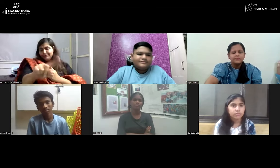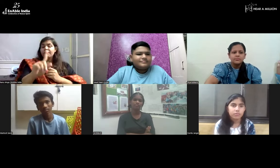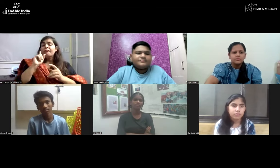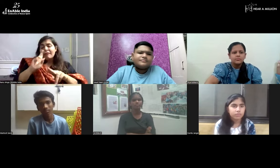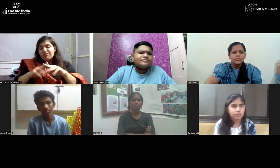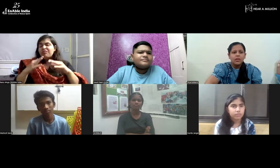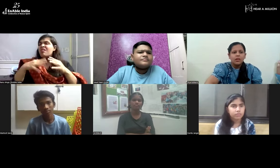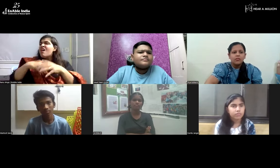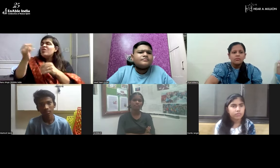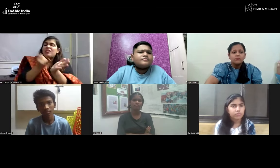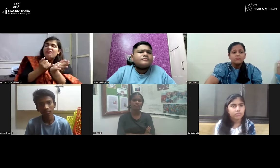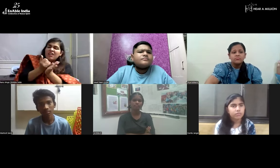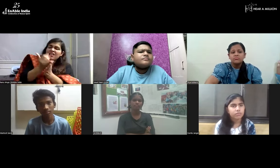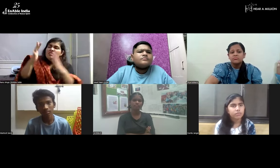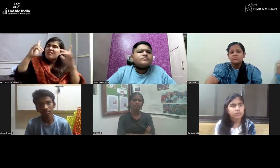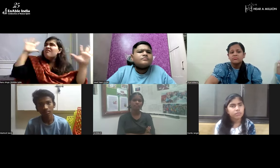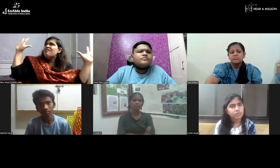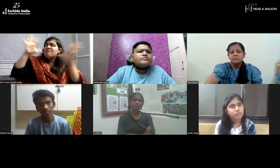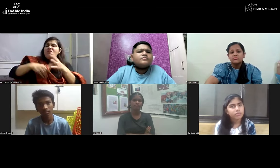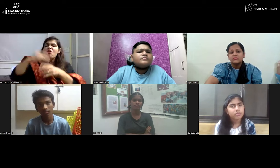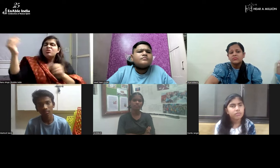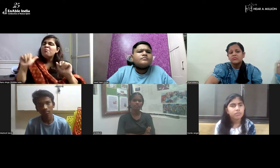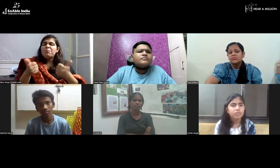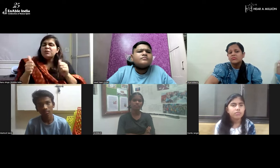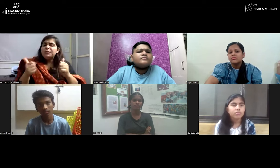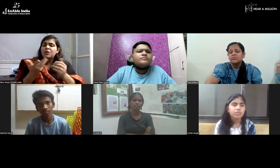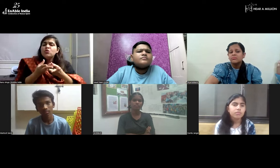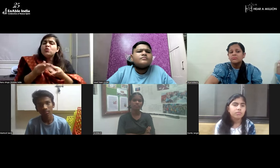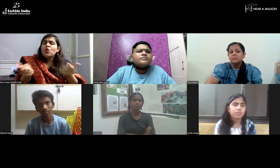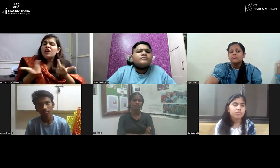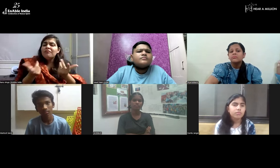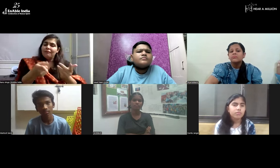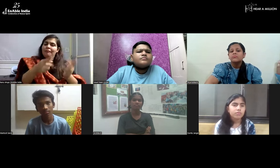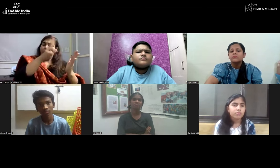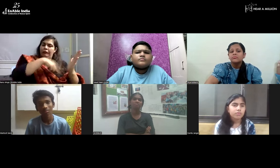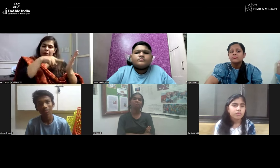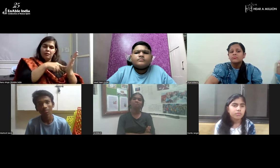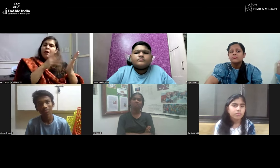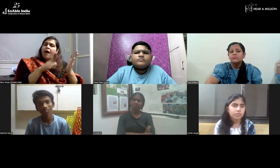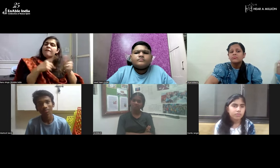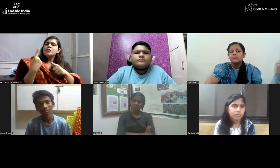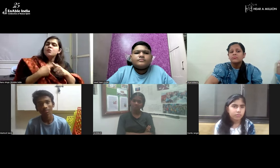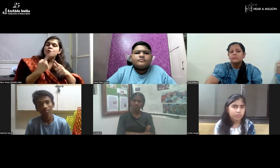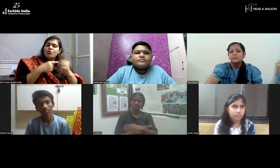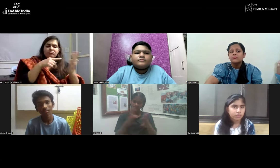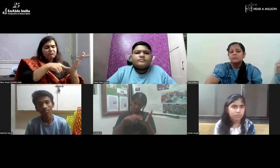Yeah, that also happens. Like it's the same. Okay, so let me explain. Now,